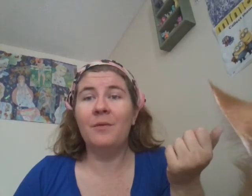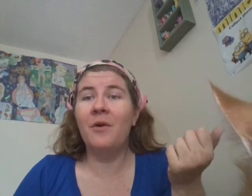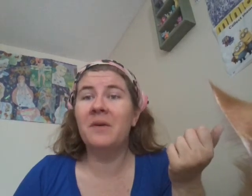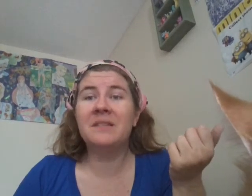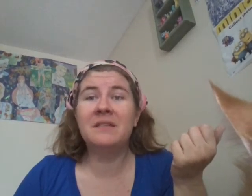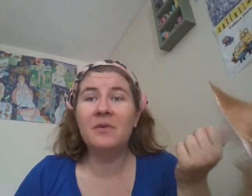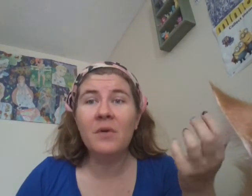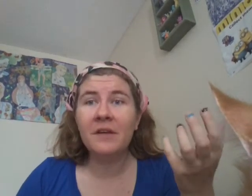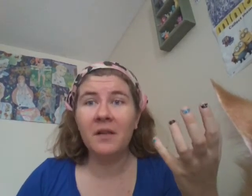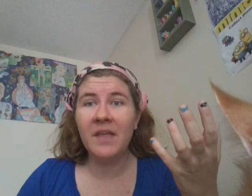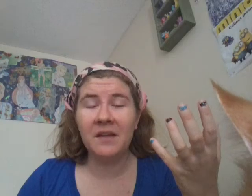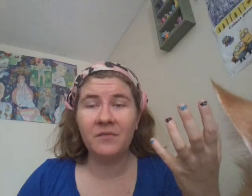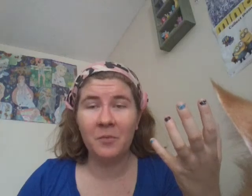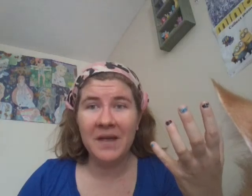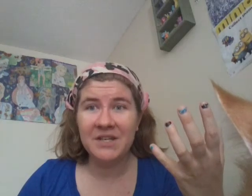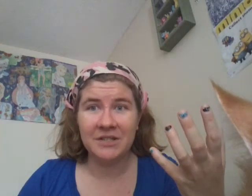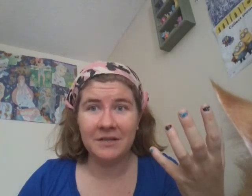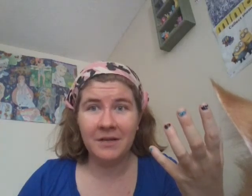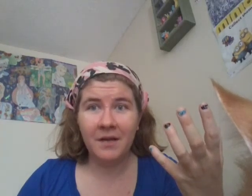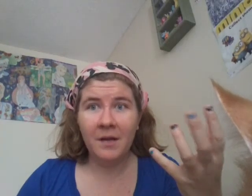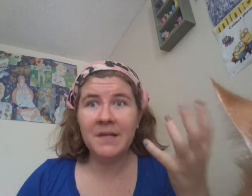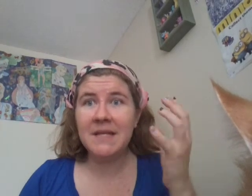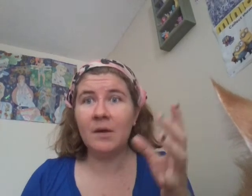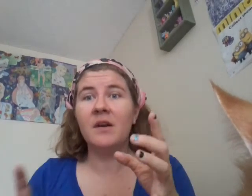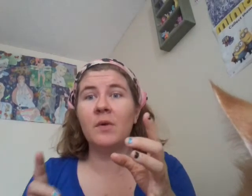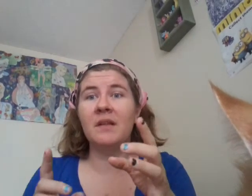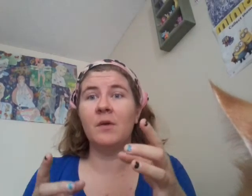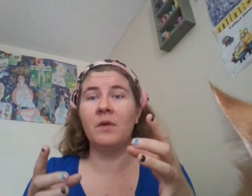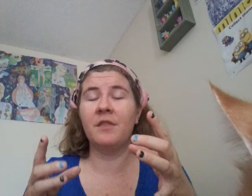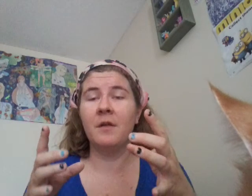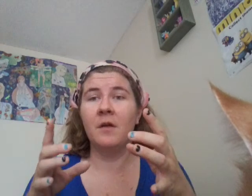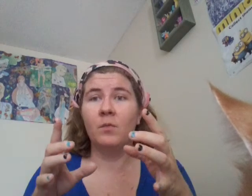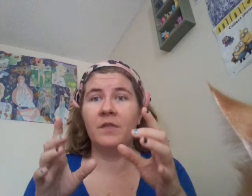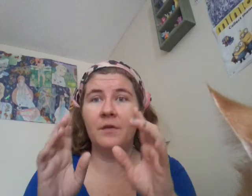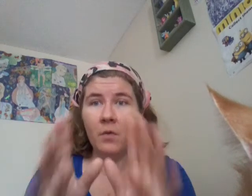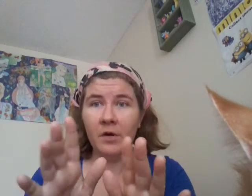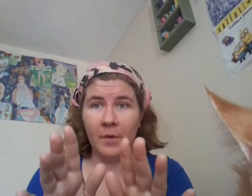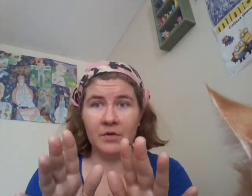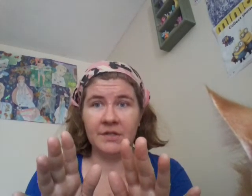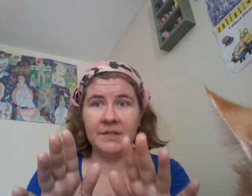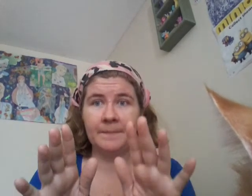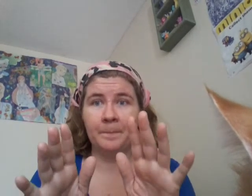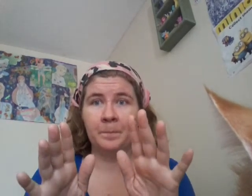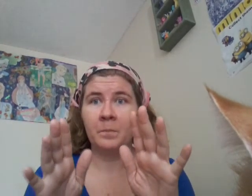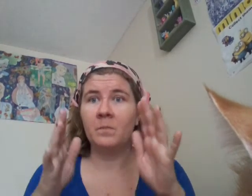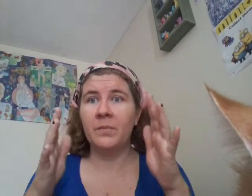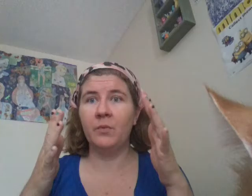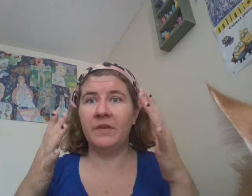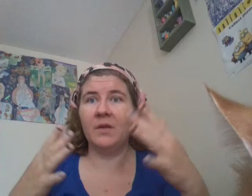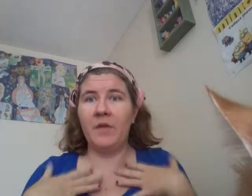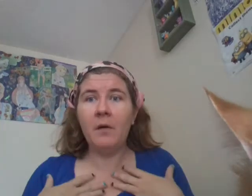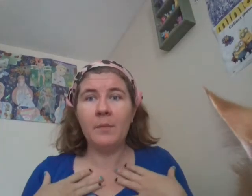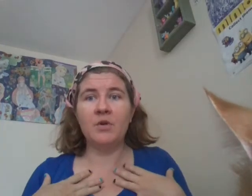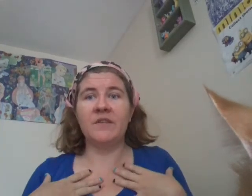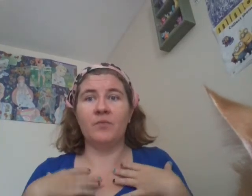don't know what to do with all of that information. Because, not only are we dealing with, with your emotions, but we're dealing with our emotions,